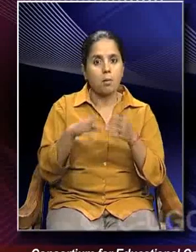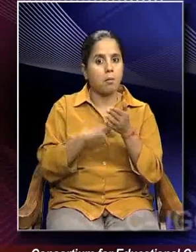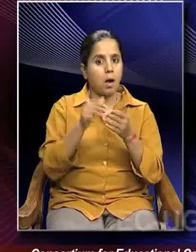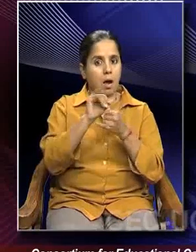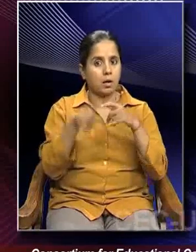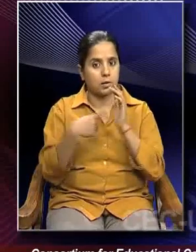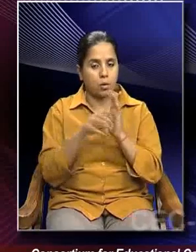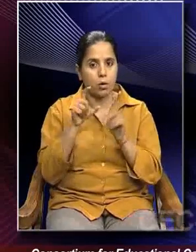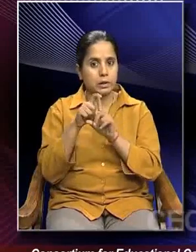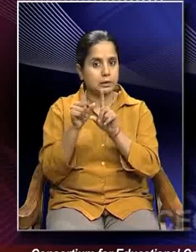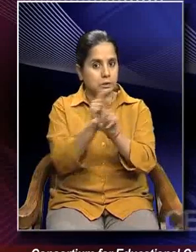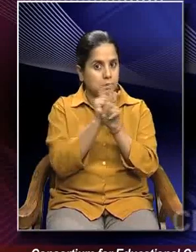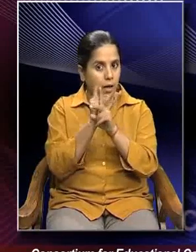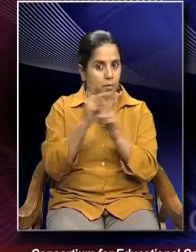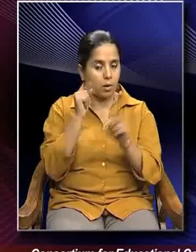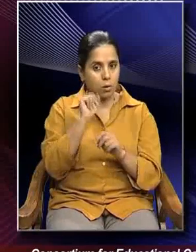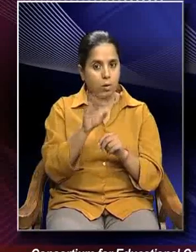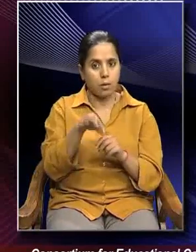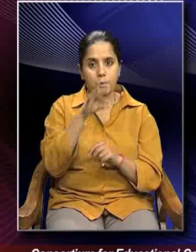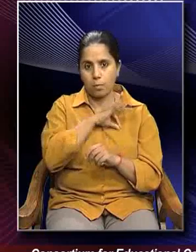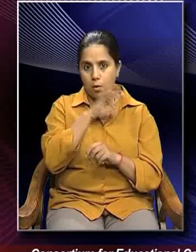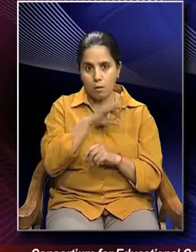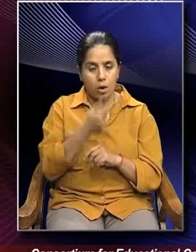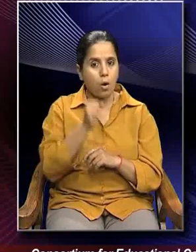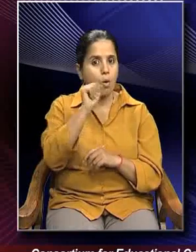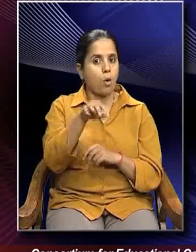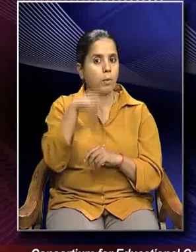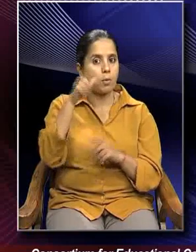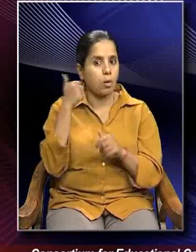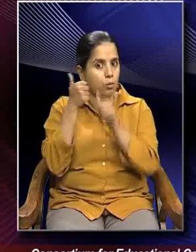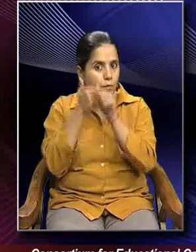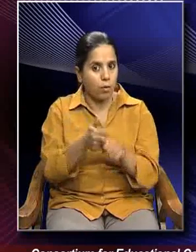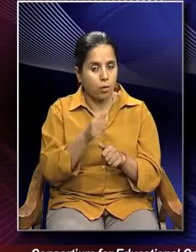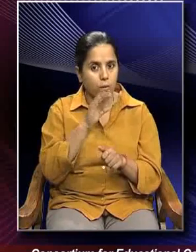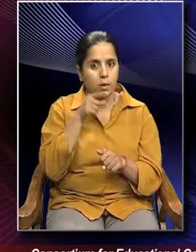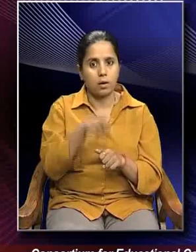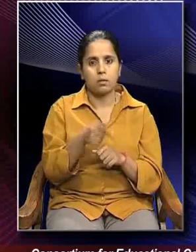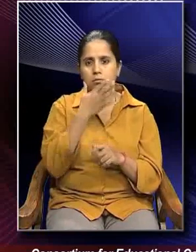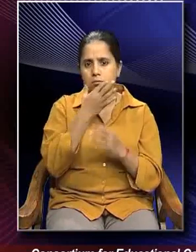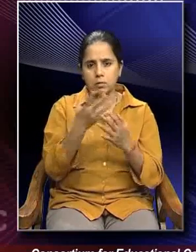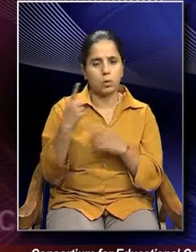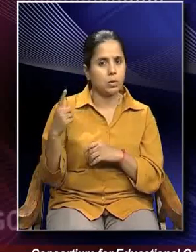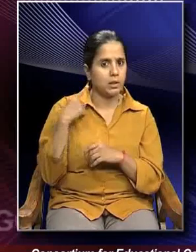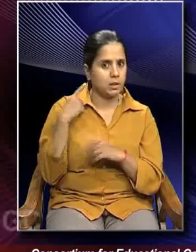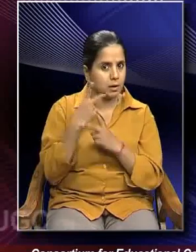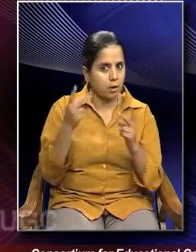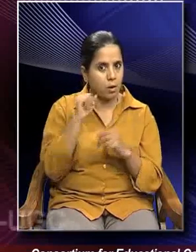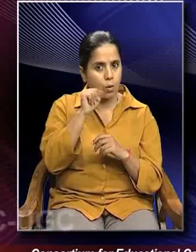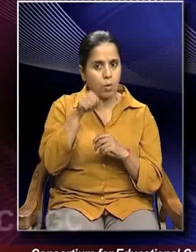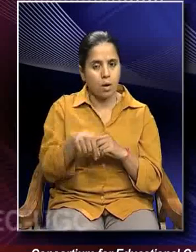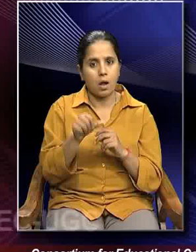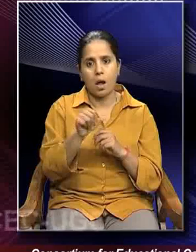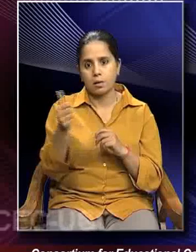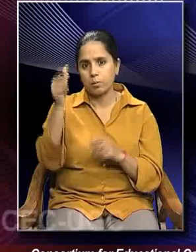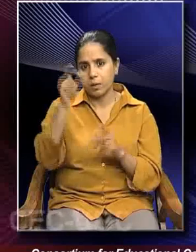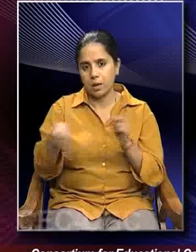his disciple, the prophet and his follower, the charismatic leader and his adherent.